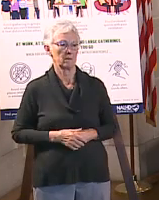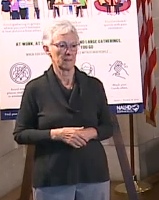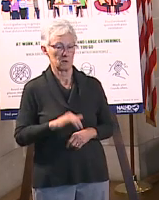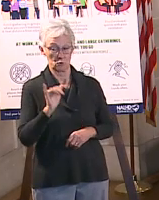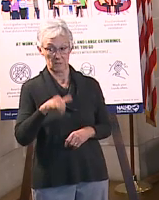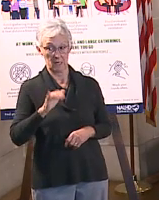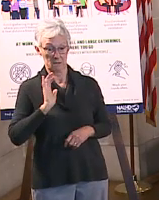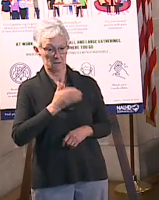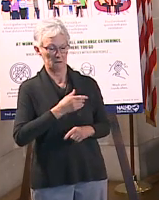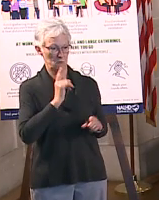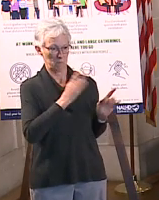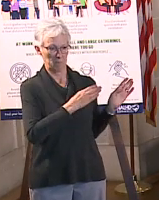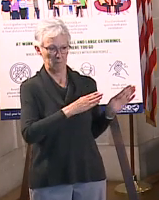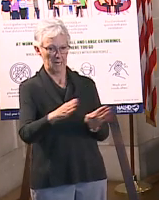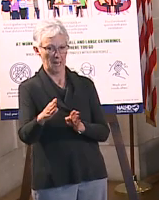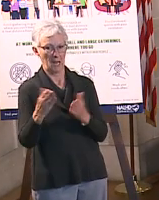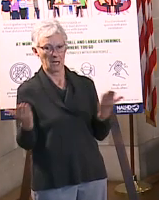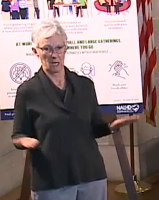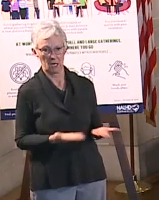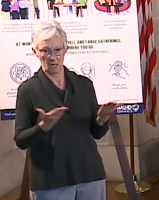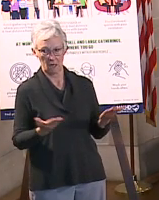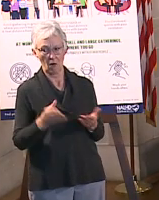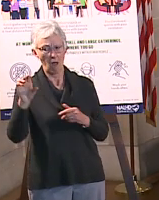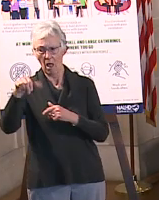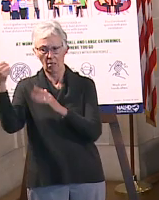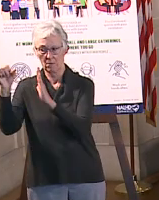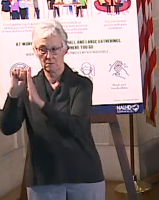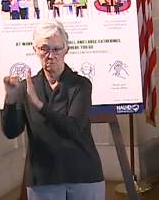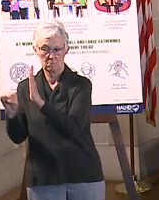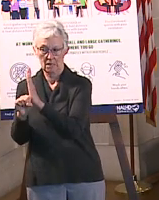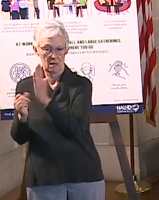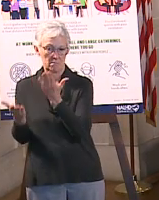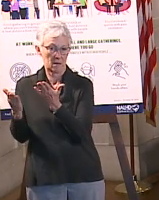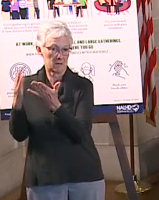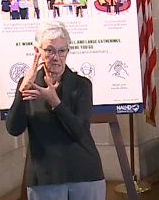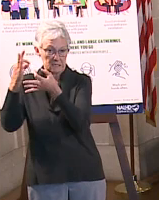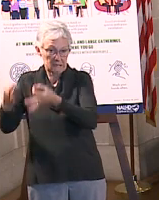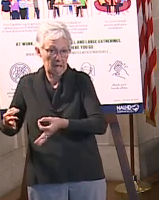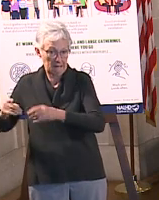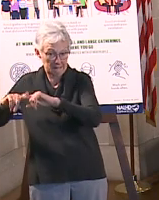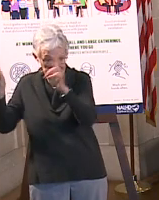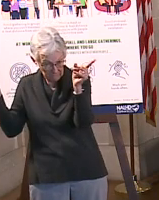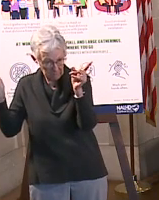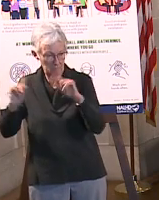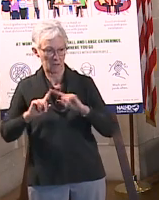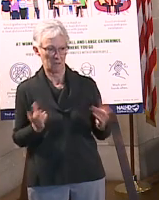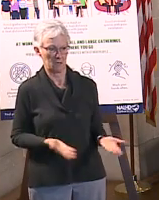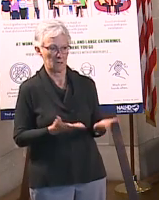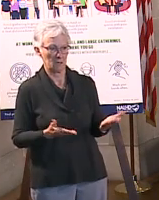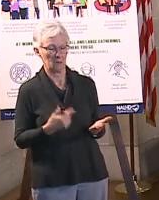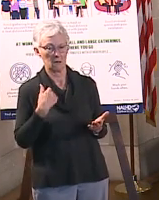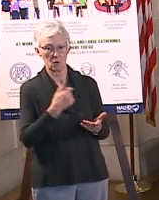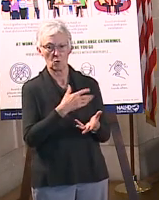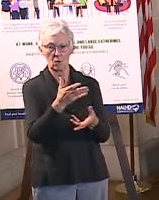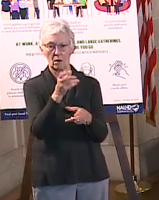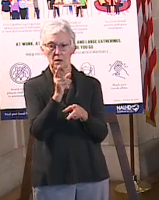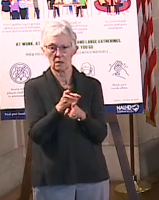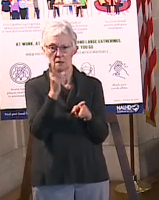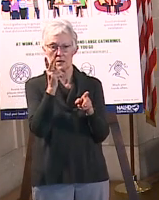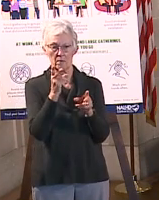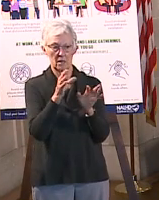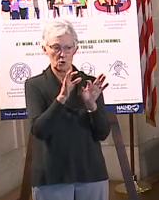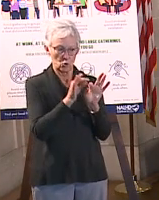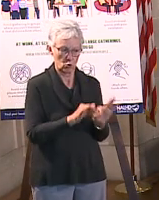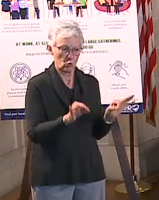is. Other leaders may make other decisions about it, but generally that's how we're thinking about it here. It's about keeping those